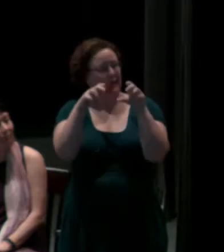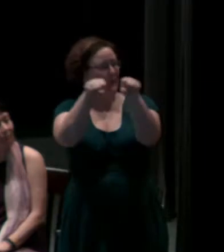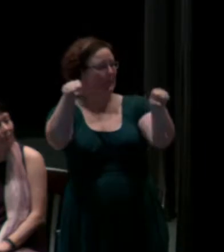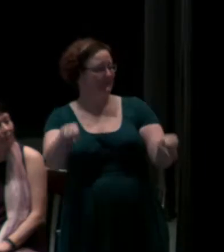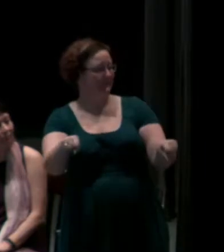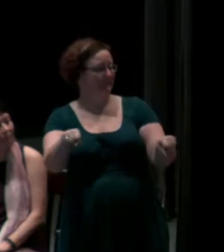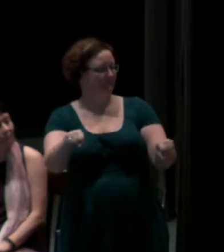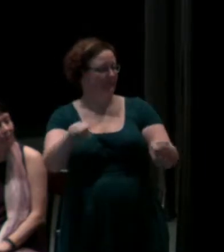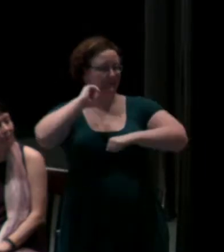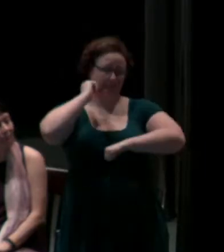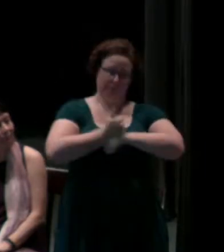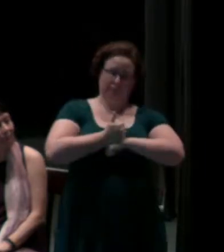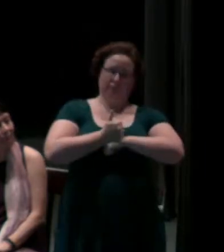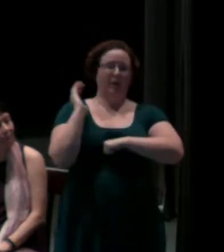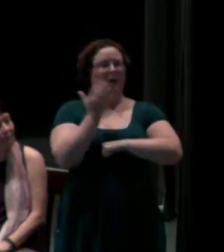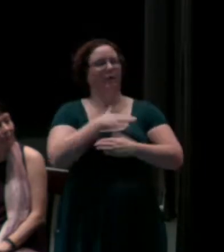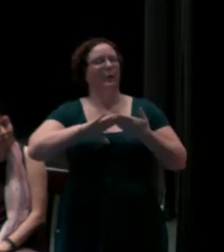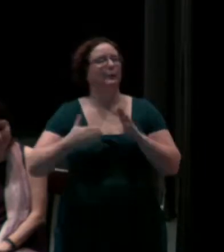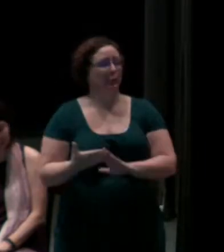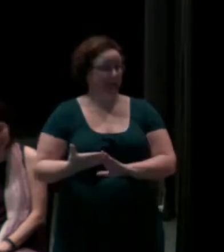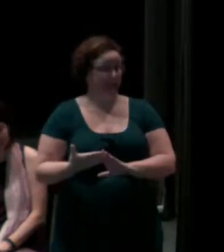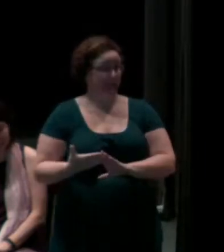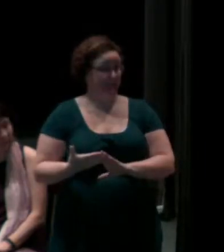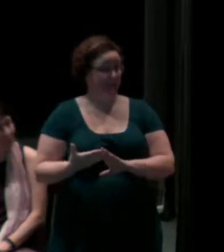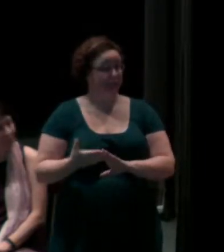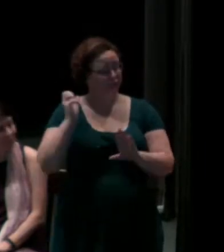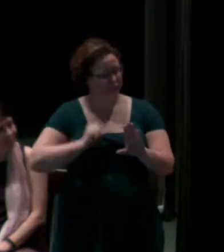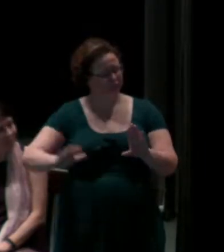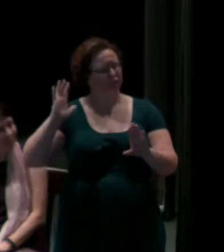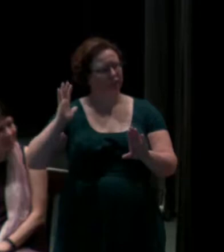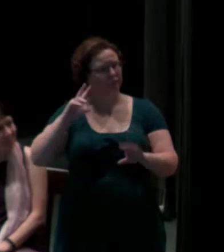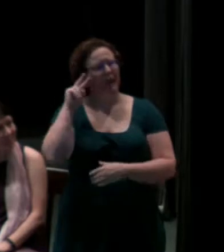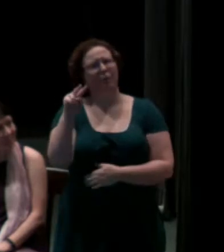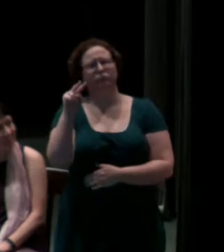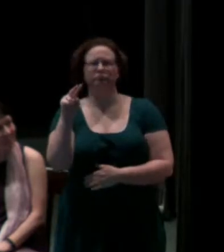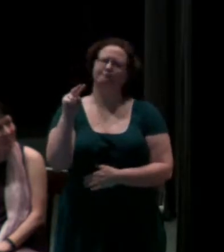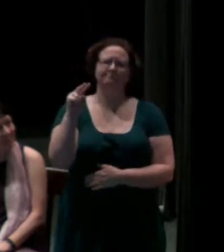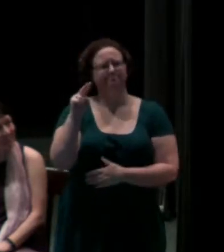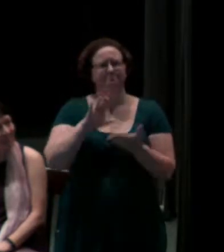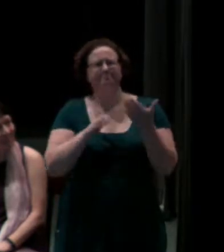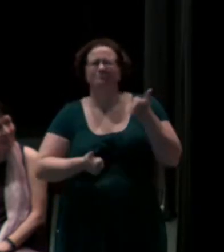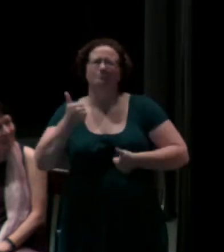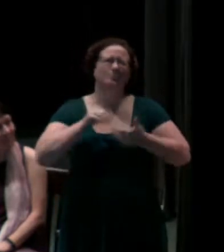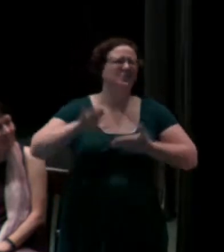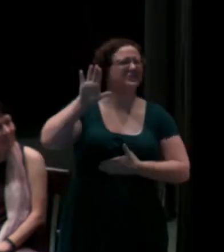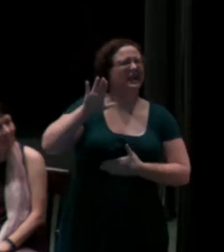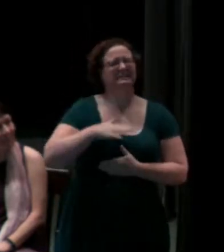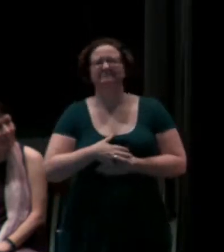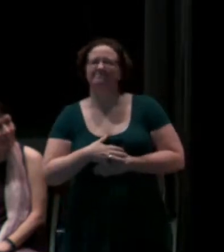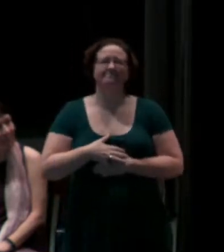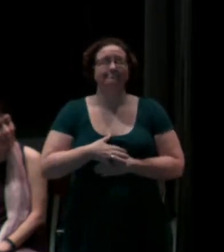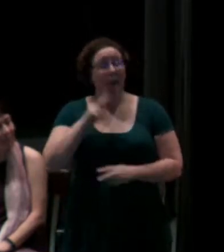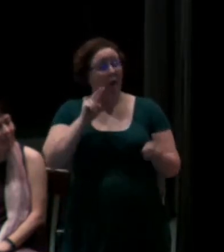is the cornerstone of the Agnes Scott community. Not too long ago, I was looking at colleges to attend. When I visited Agnes Scott,